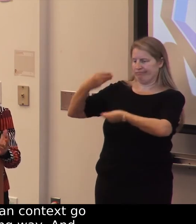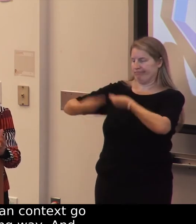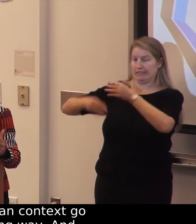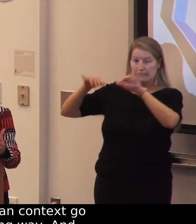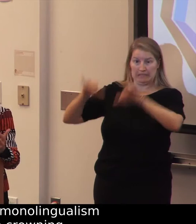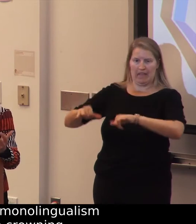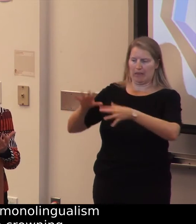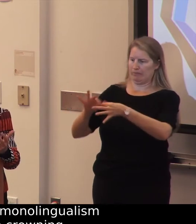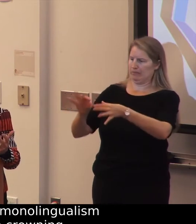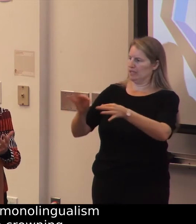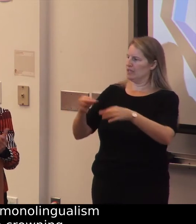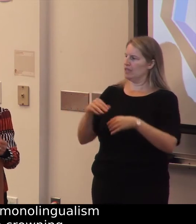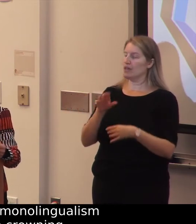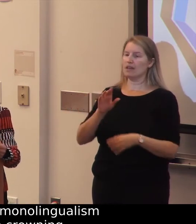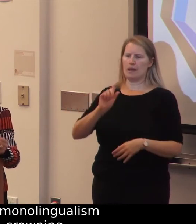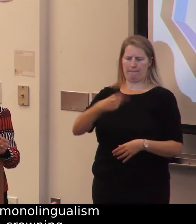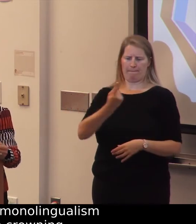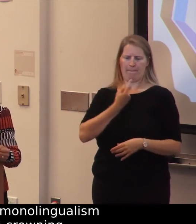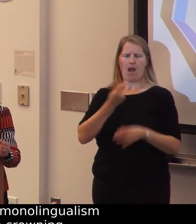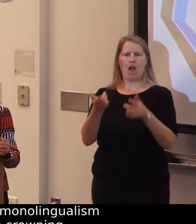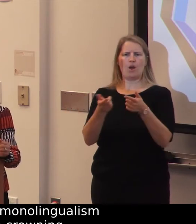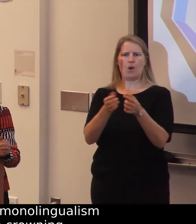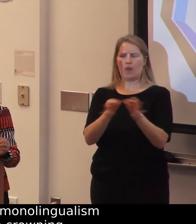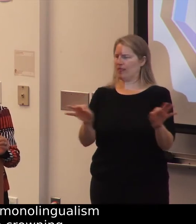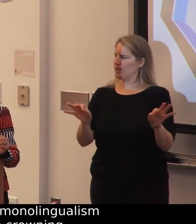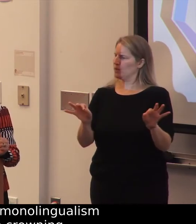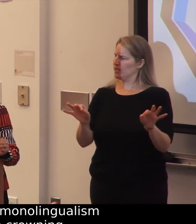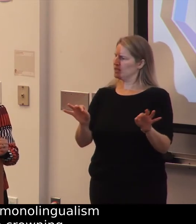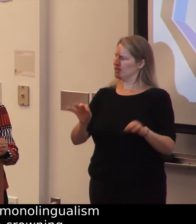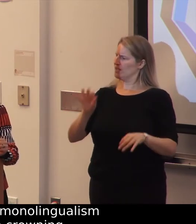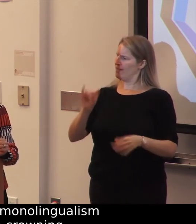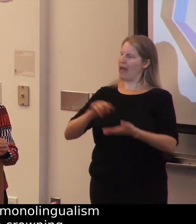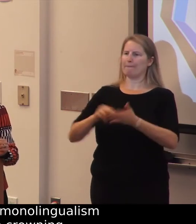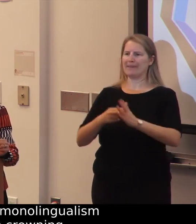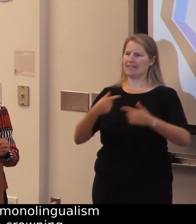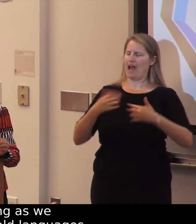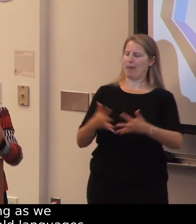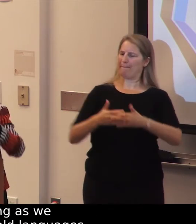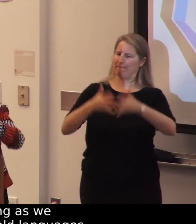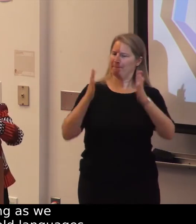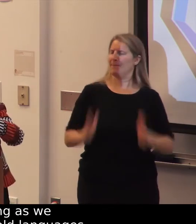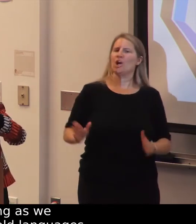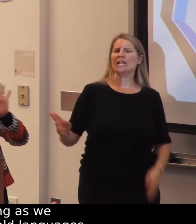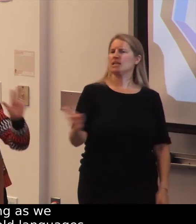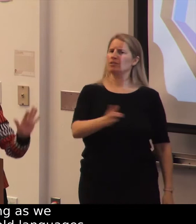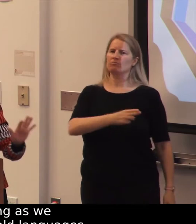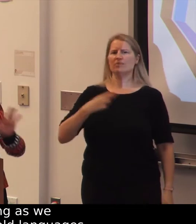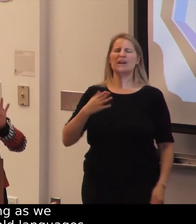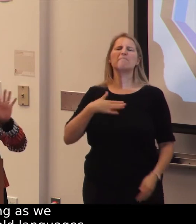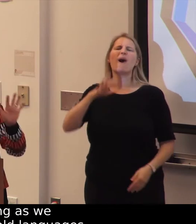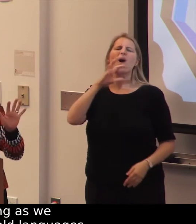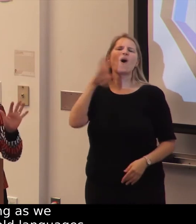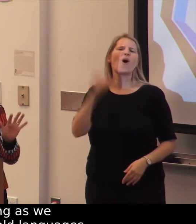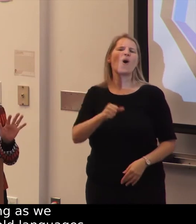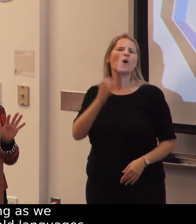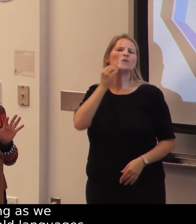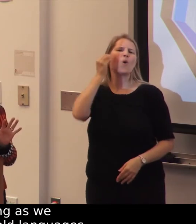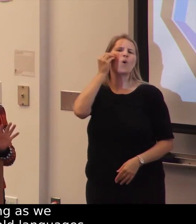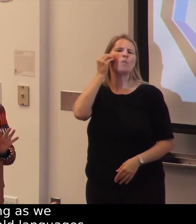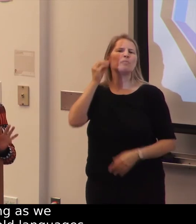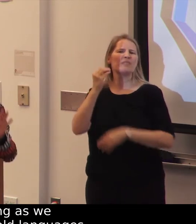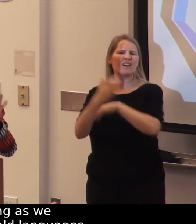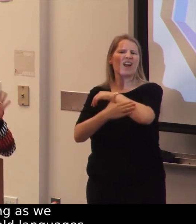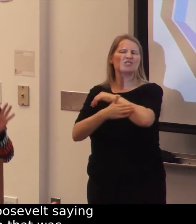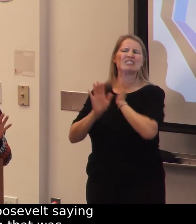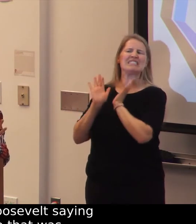many people thought that monolingualism was the crowning attribute of citizenship, right? As long as we left those old languages behind,